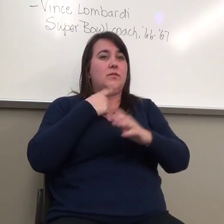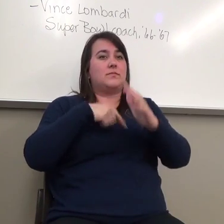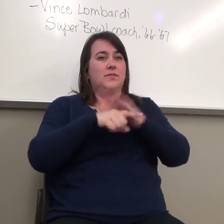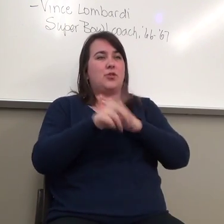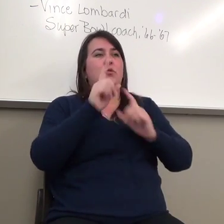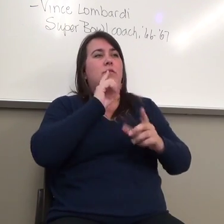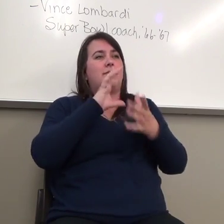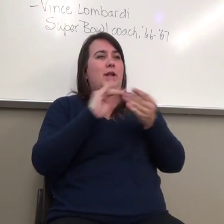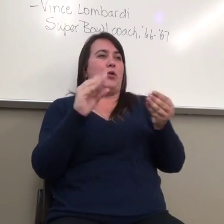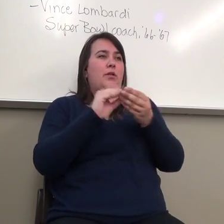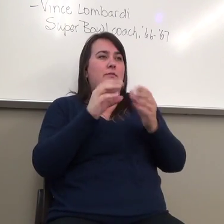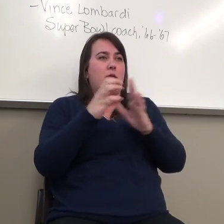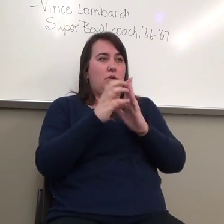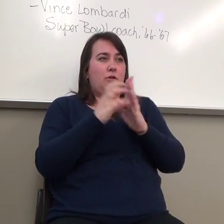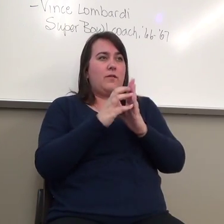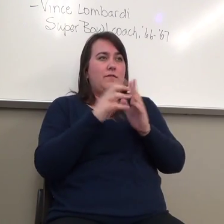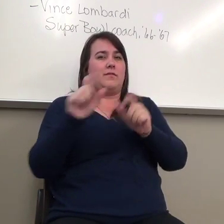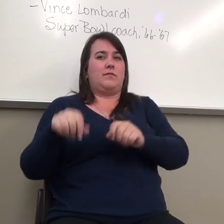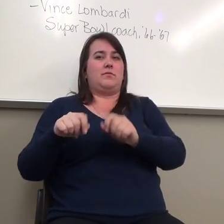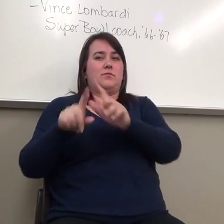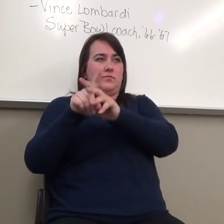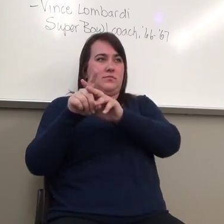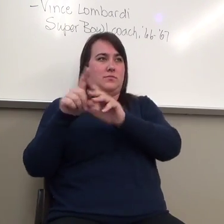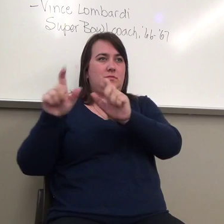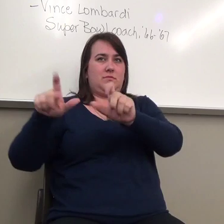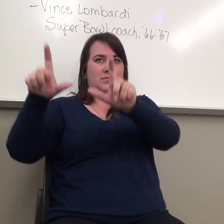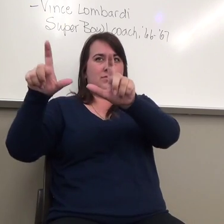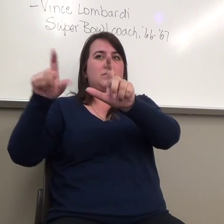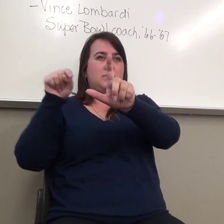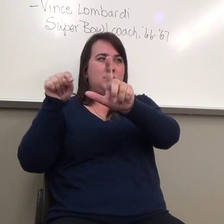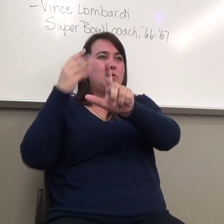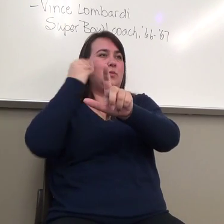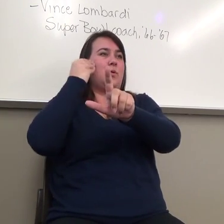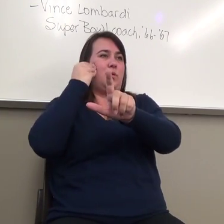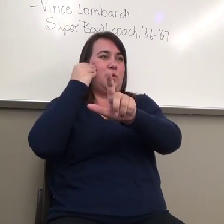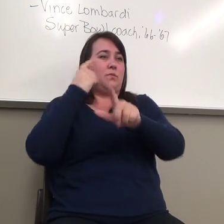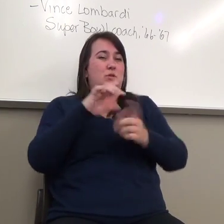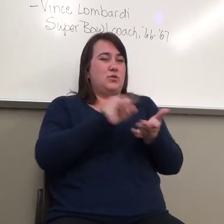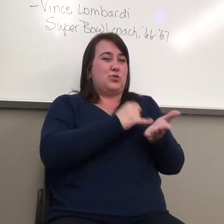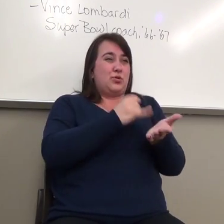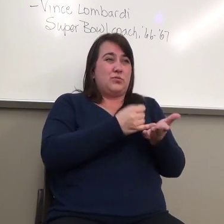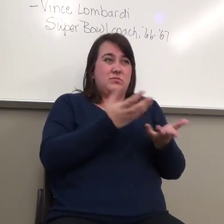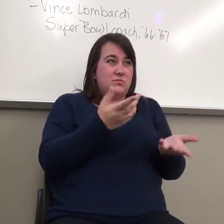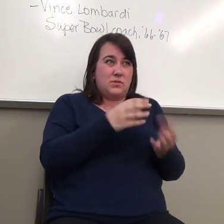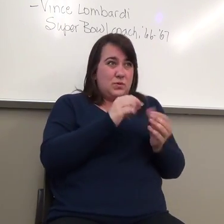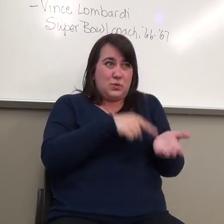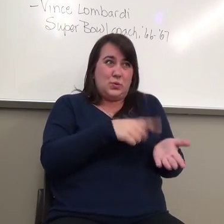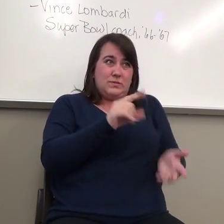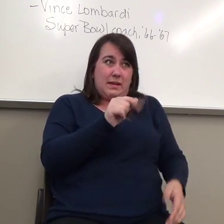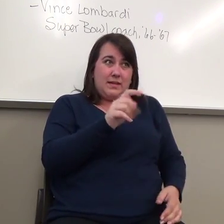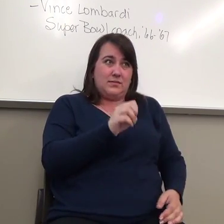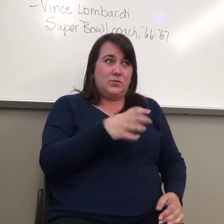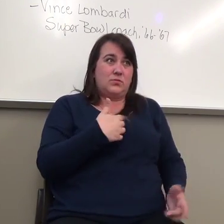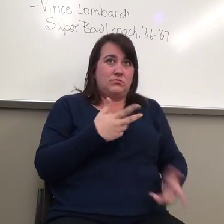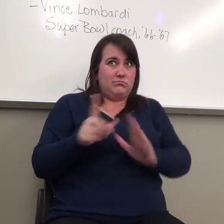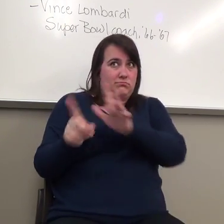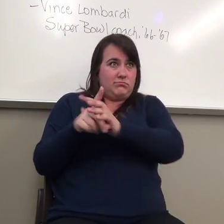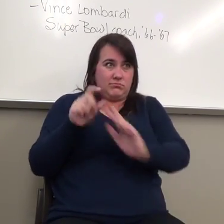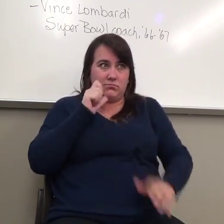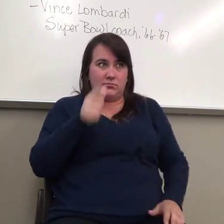up over there. So we'll see how that works. I may do that just so it'll show up over there and remind you. And also the calendar, I was looking at